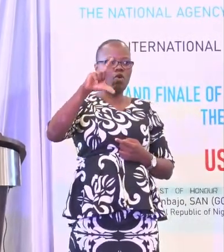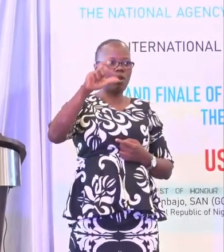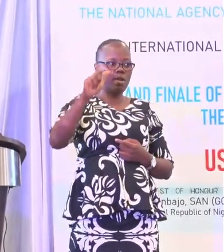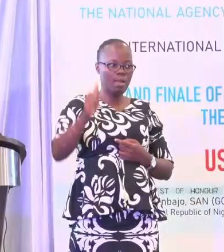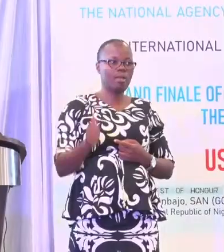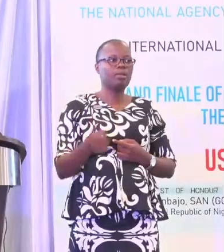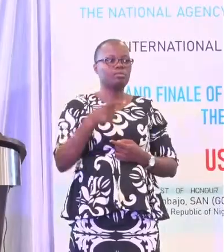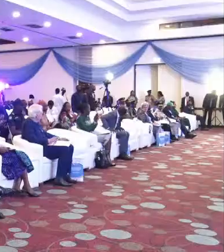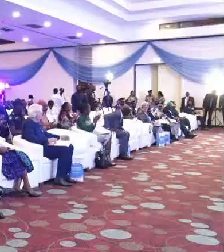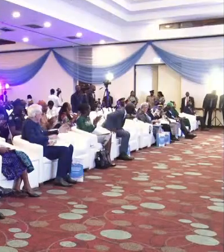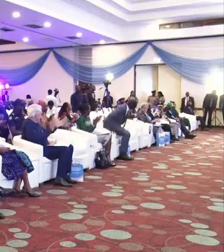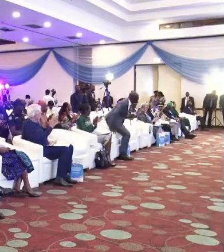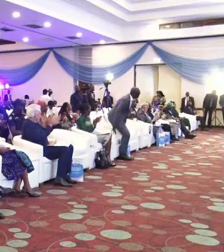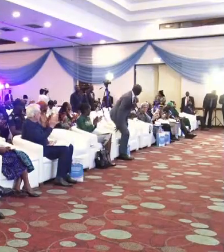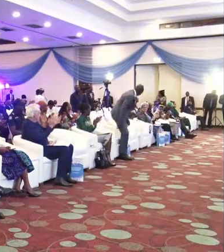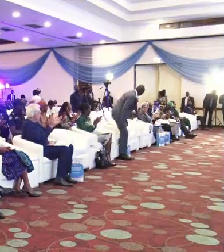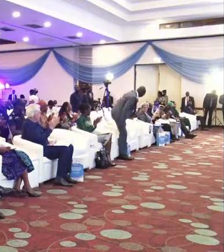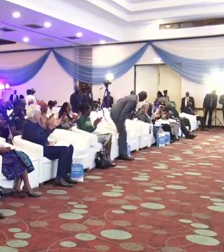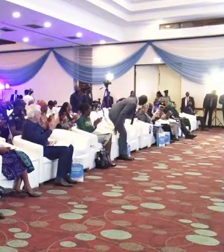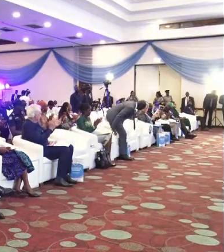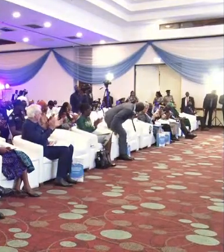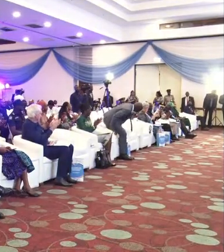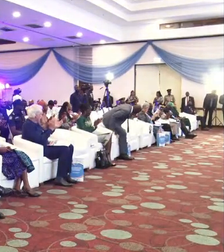You're welcome, sir.